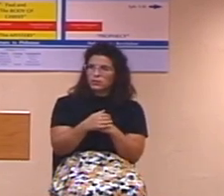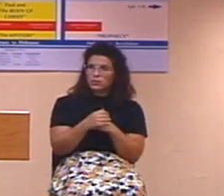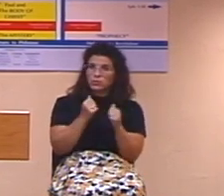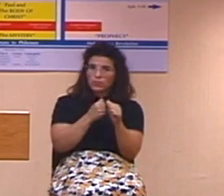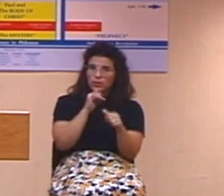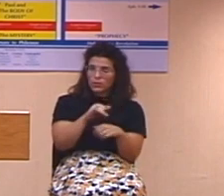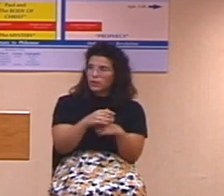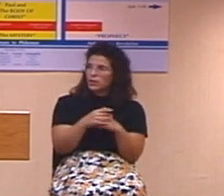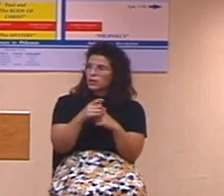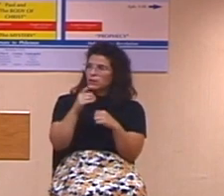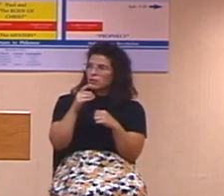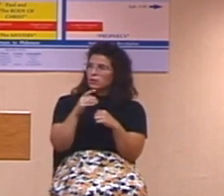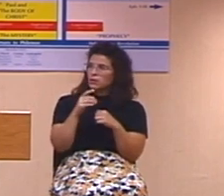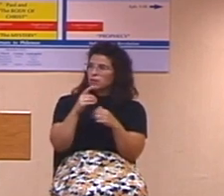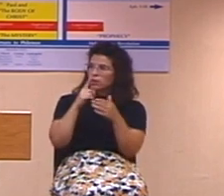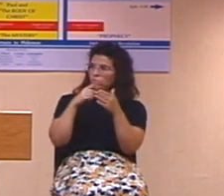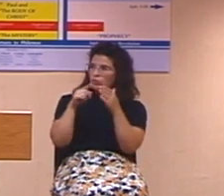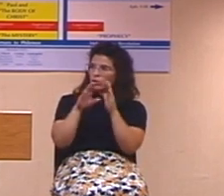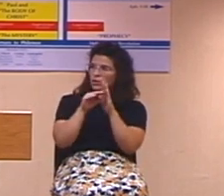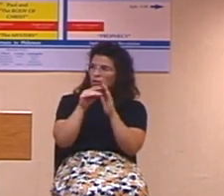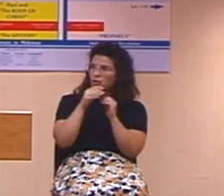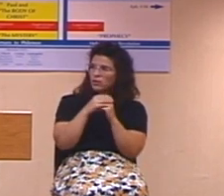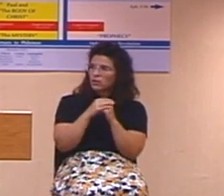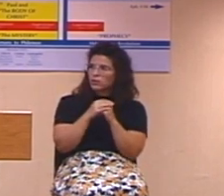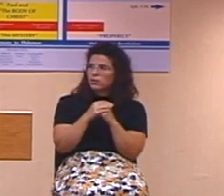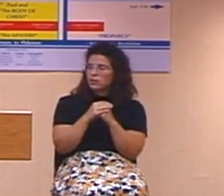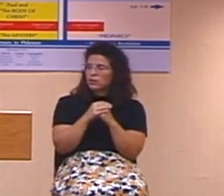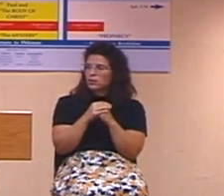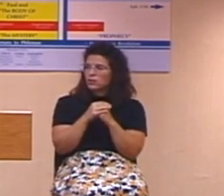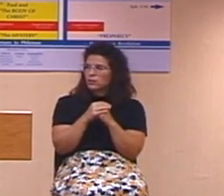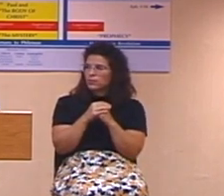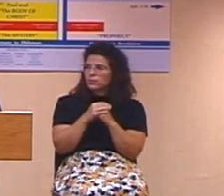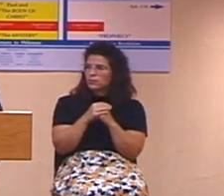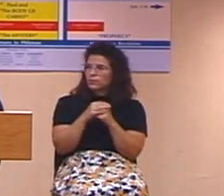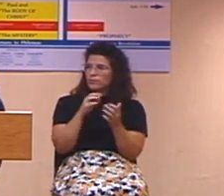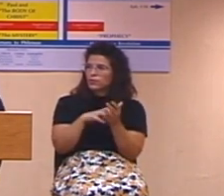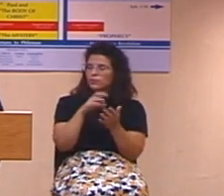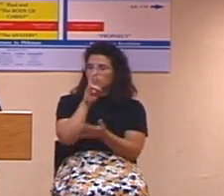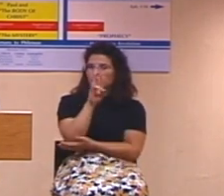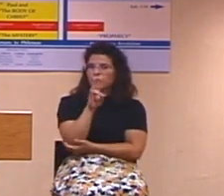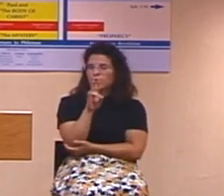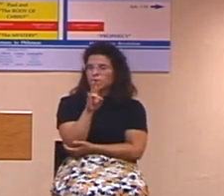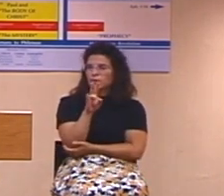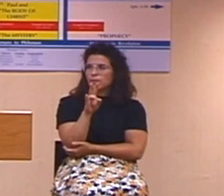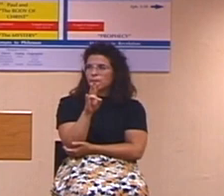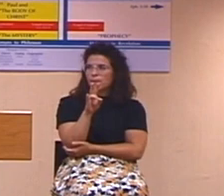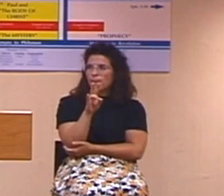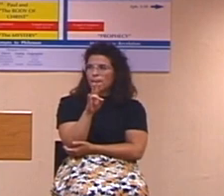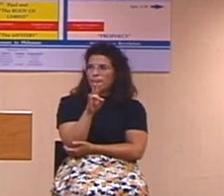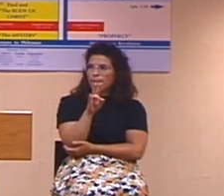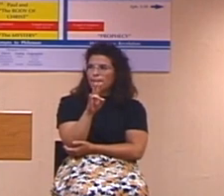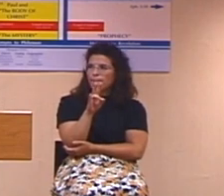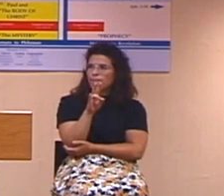You follow that? Okay. Chapter 7, moving right along.